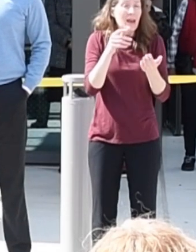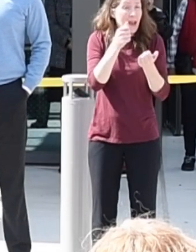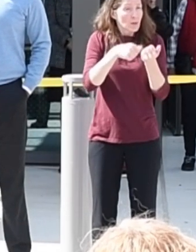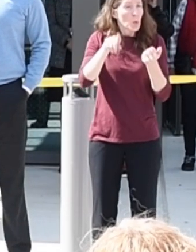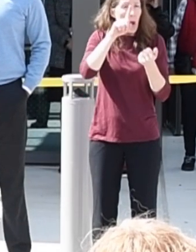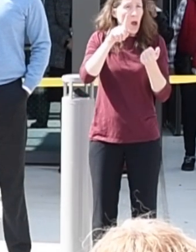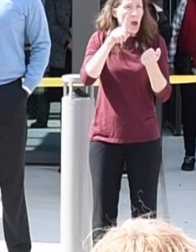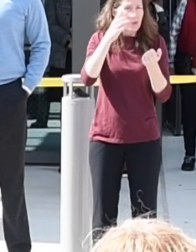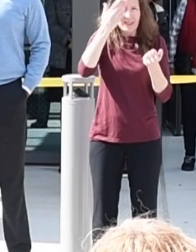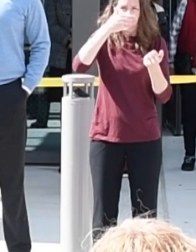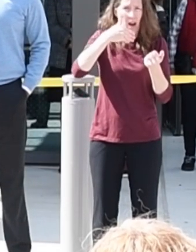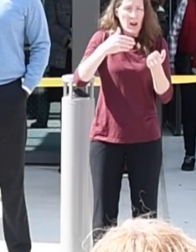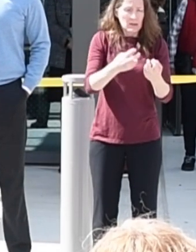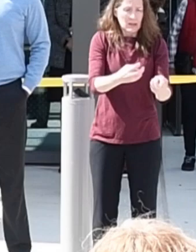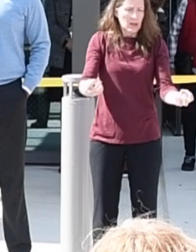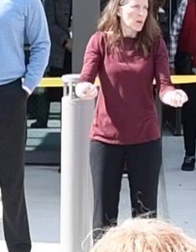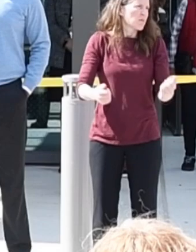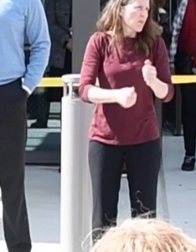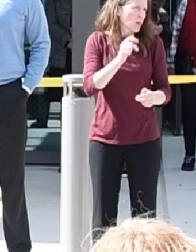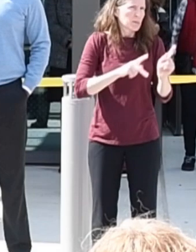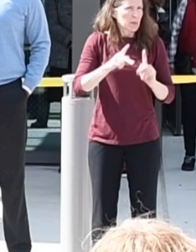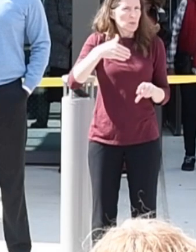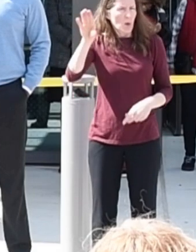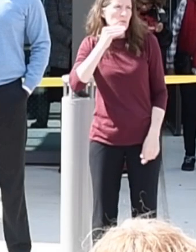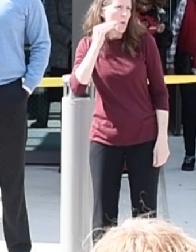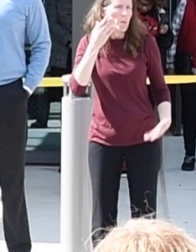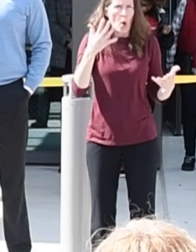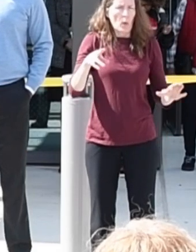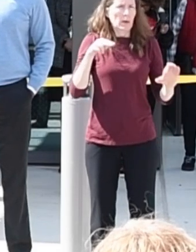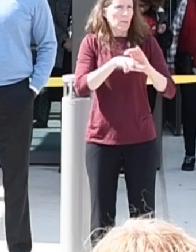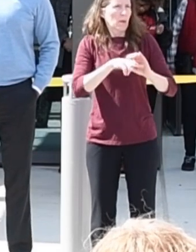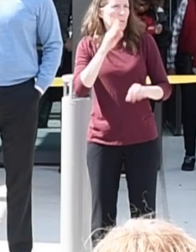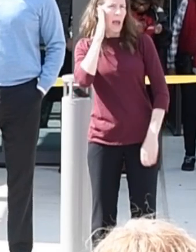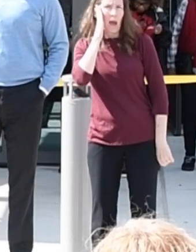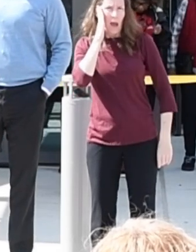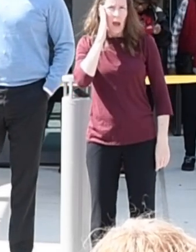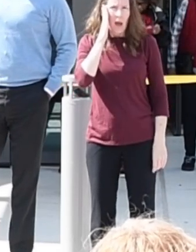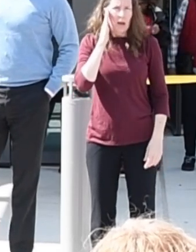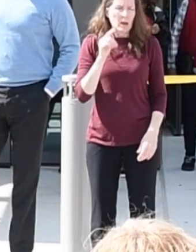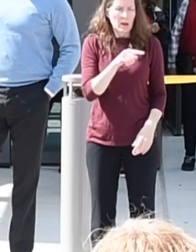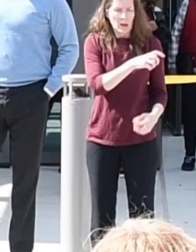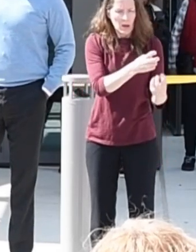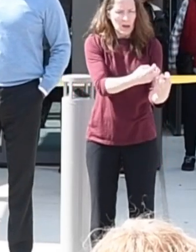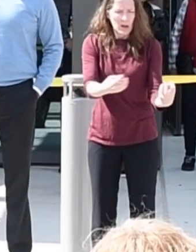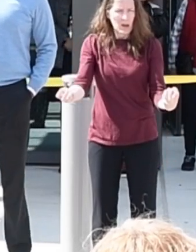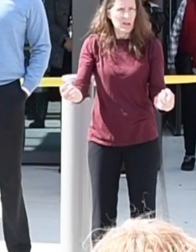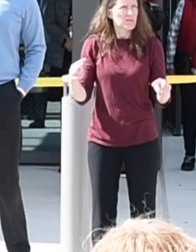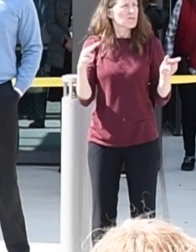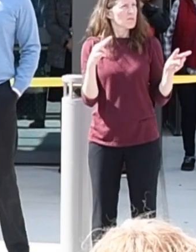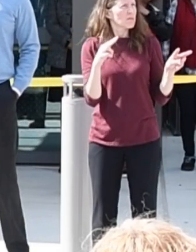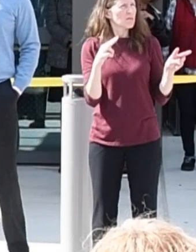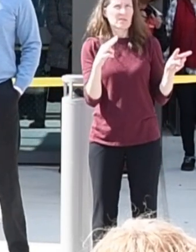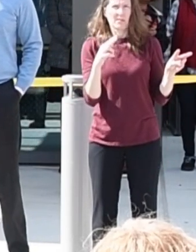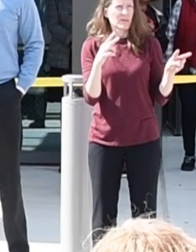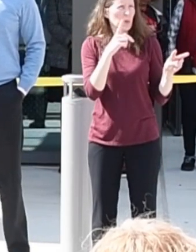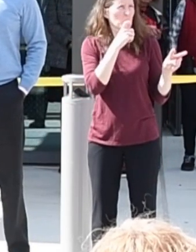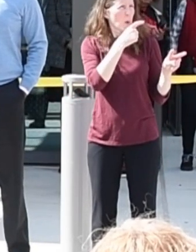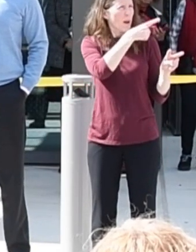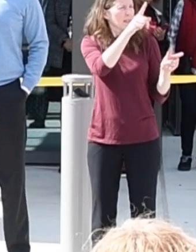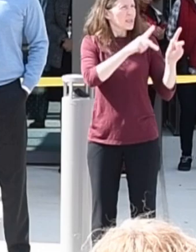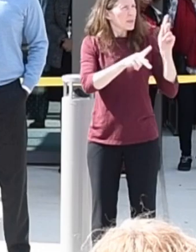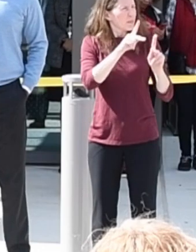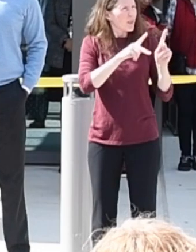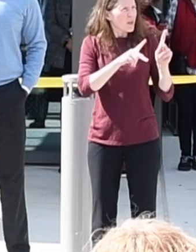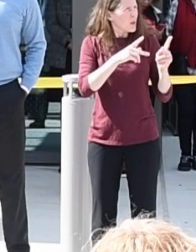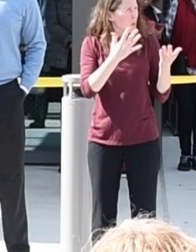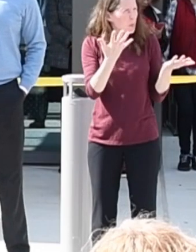auditorium, because half the audience was gone home and in bed already, everyone just sort of looked at us like, who are these people and what are they